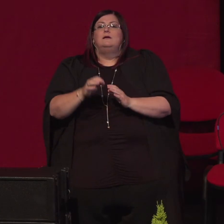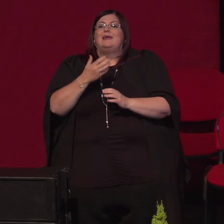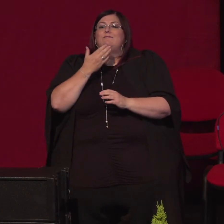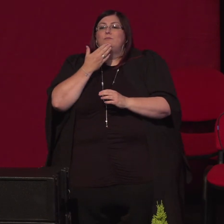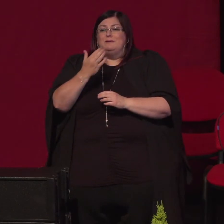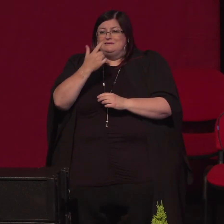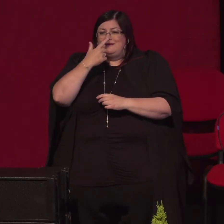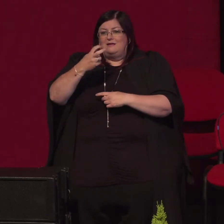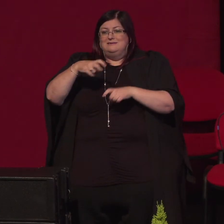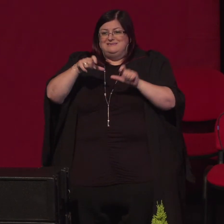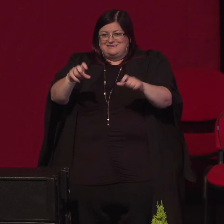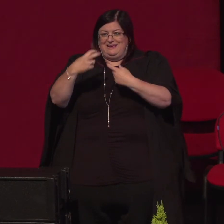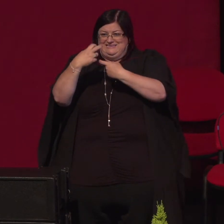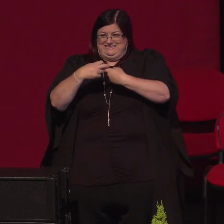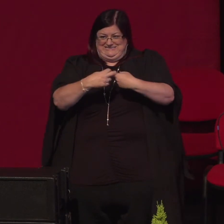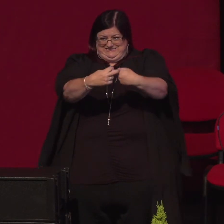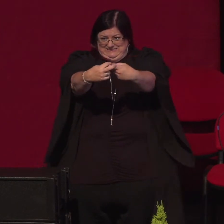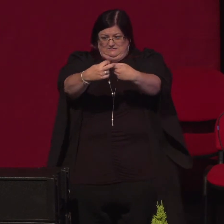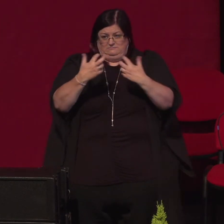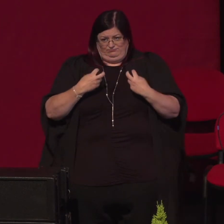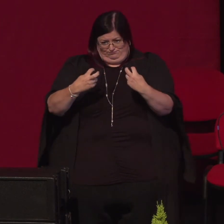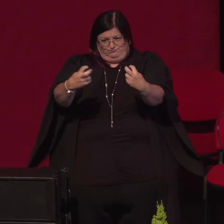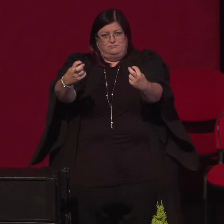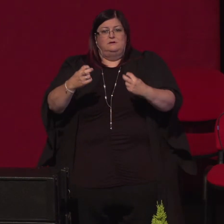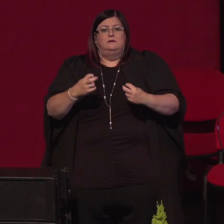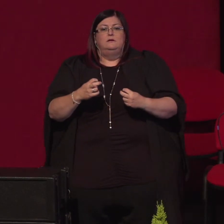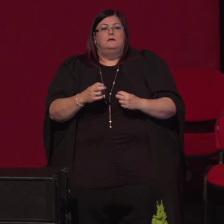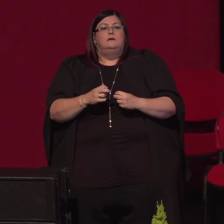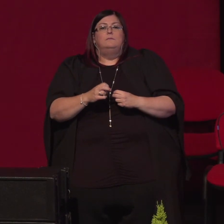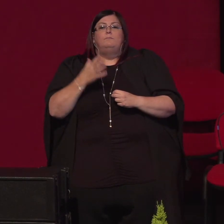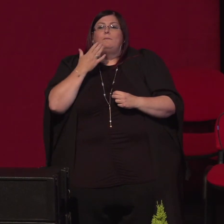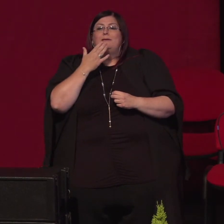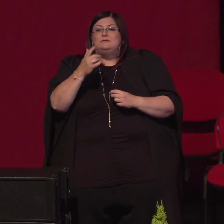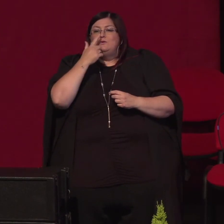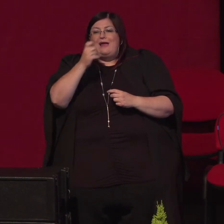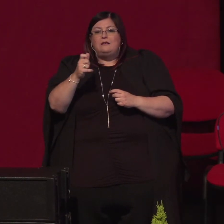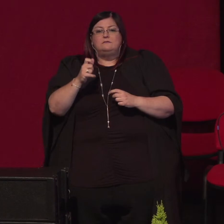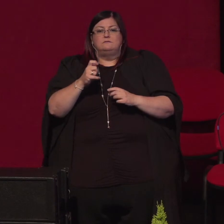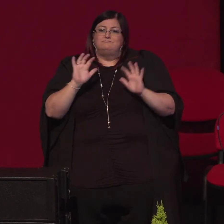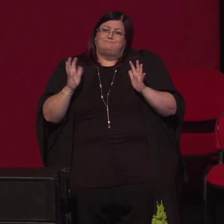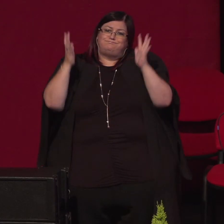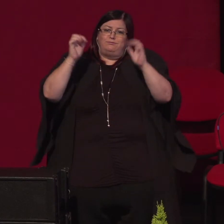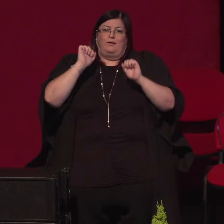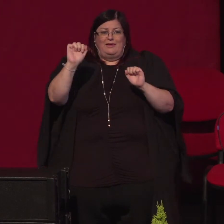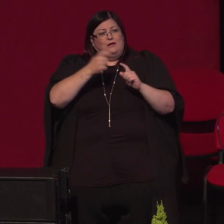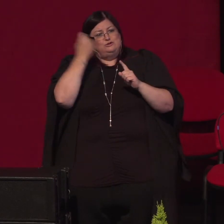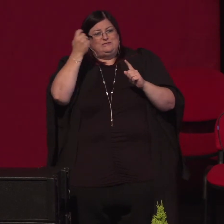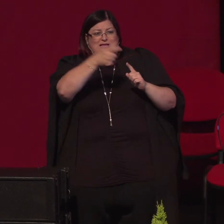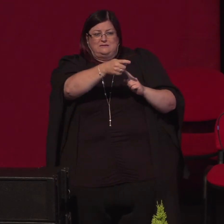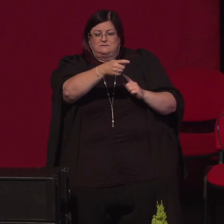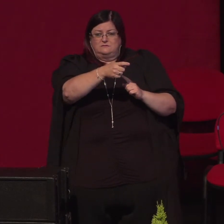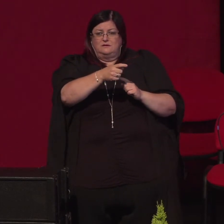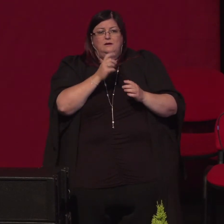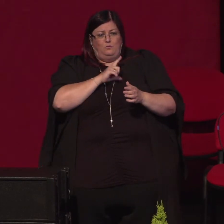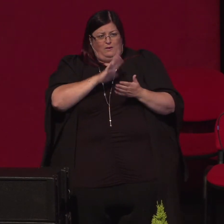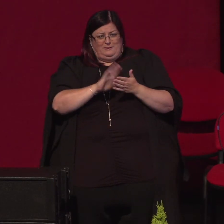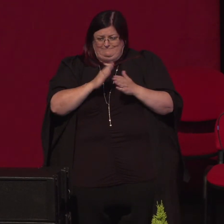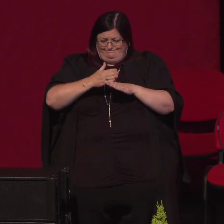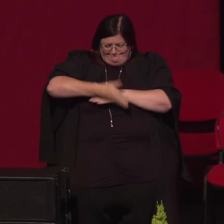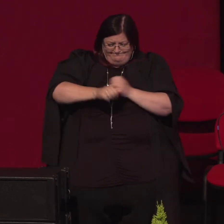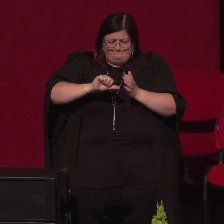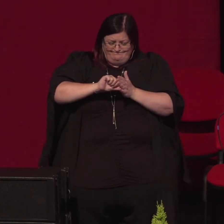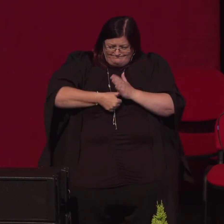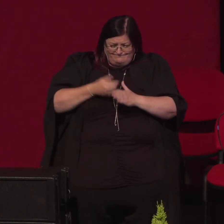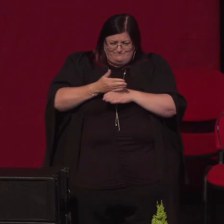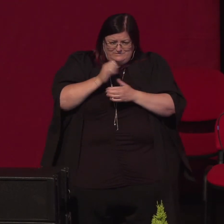remain seated as the graduates cross the platform, we want to encourage you to celebrate their success and reward the hard work that goes into